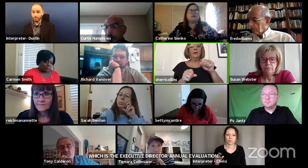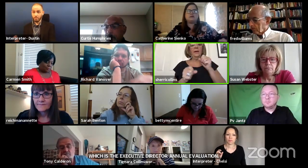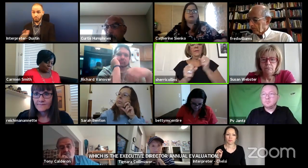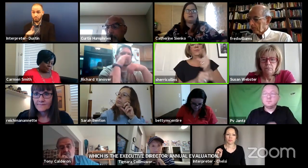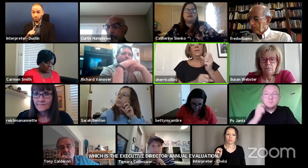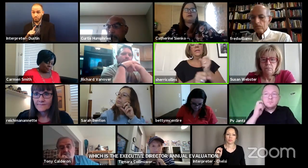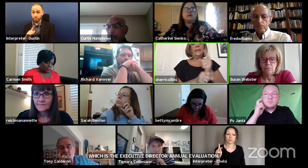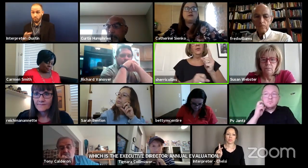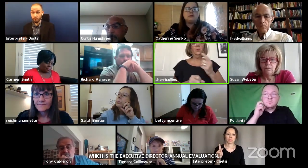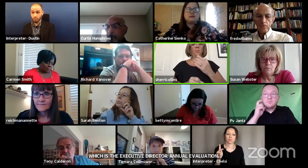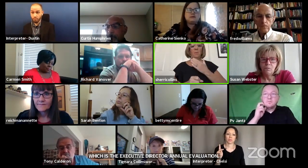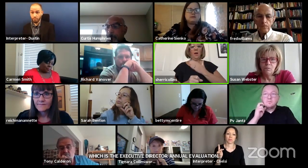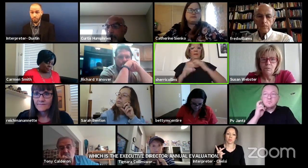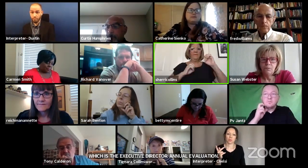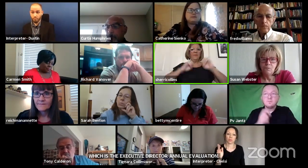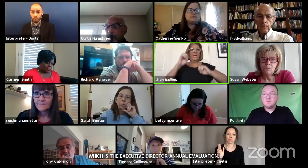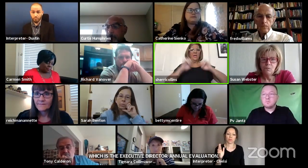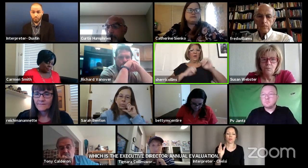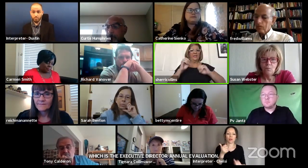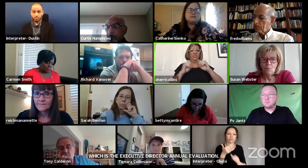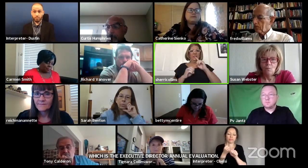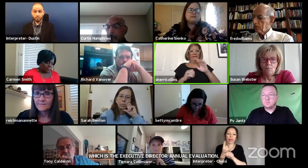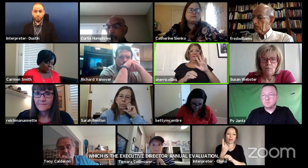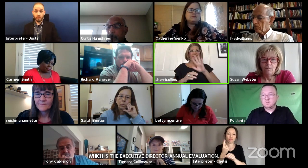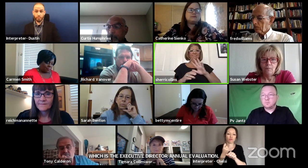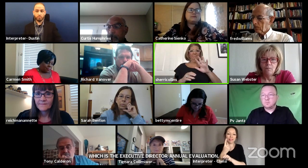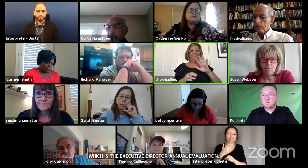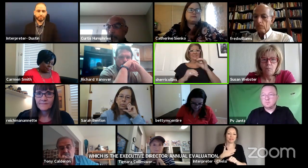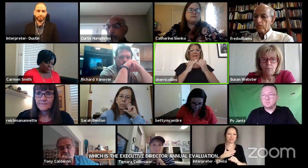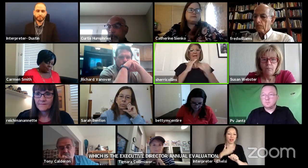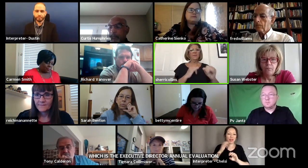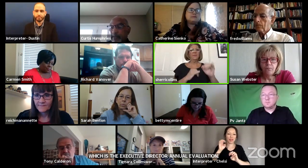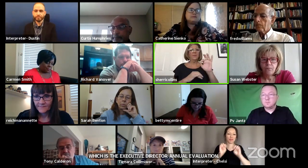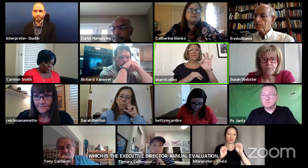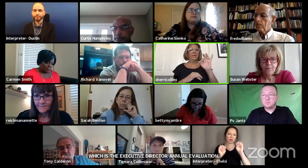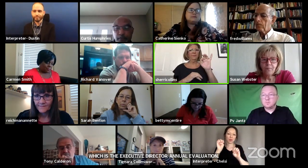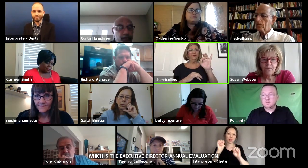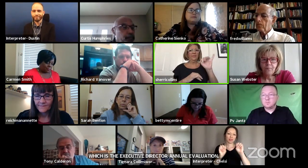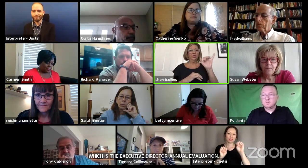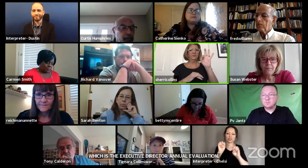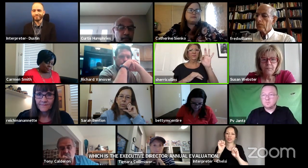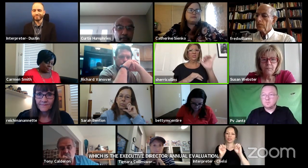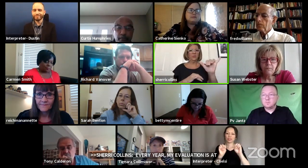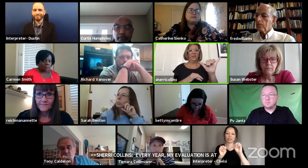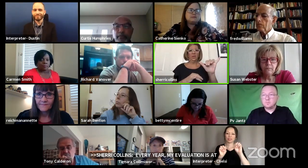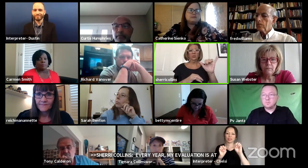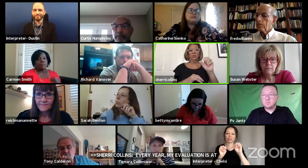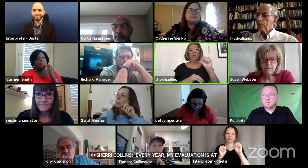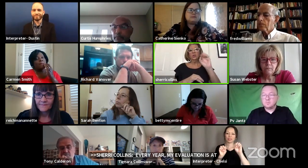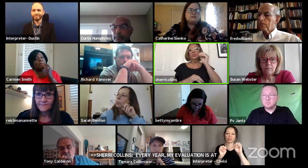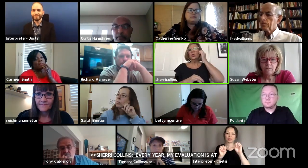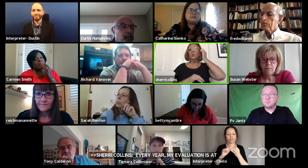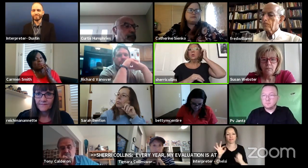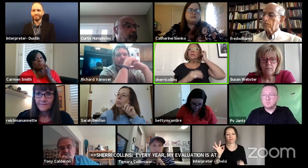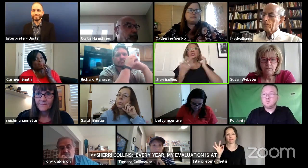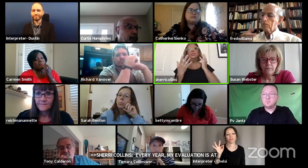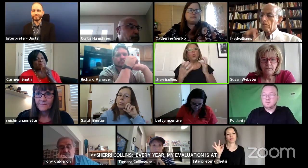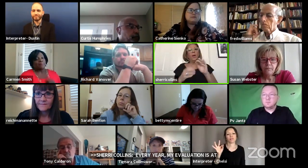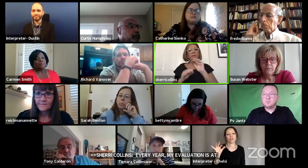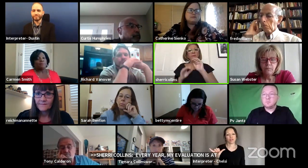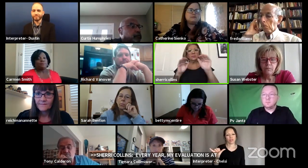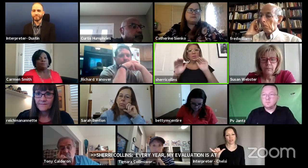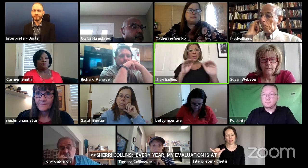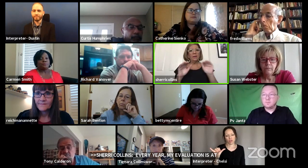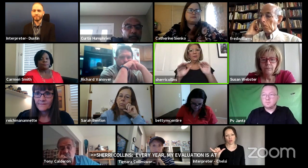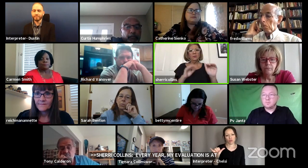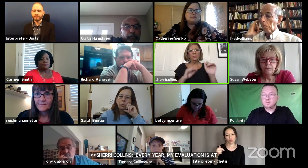Yeah, every year my evaluation is at the end of the fiscal year. So I just